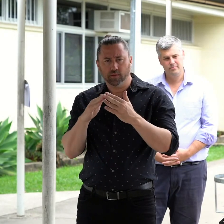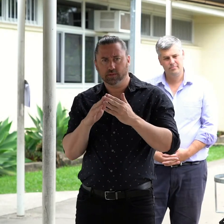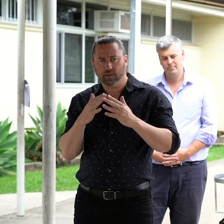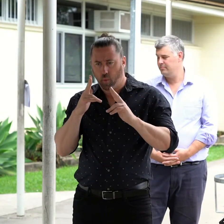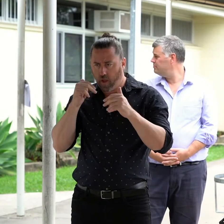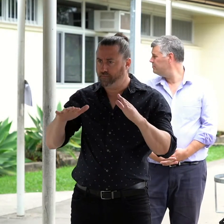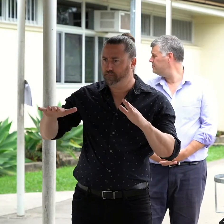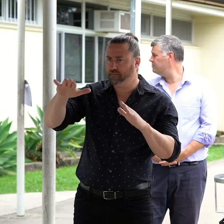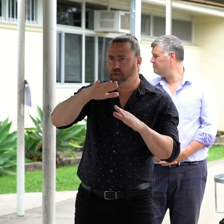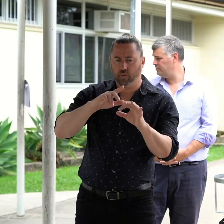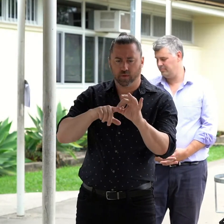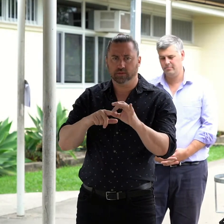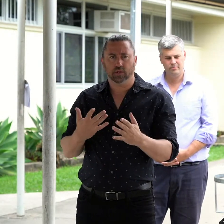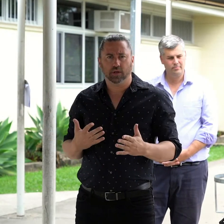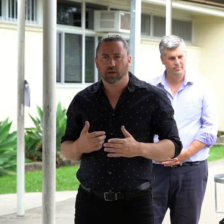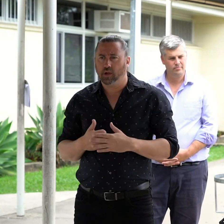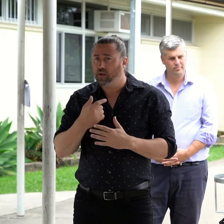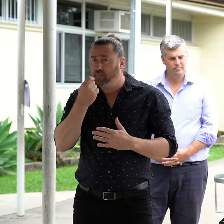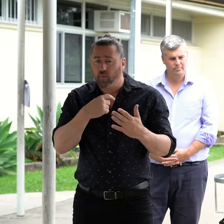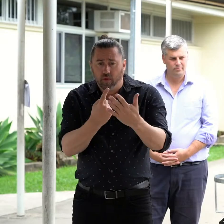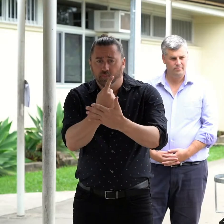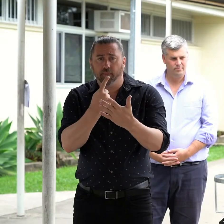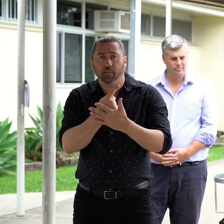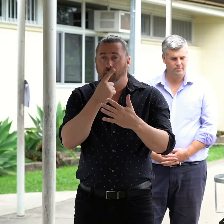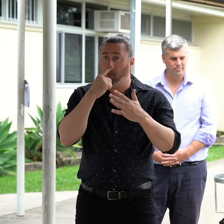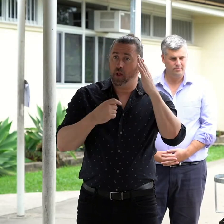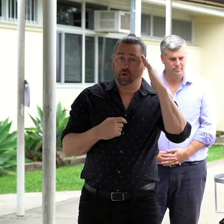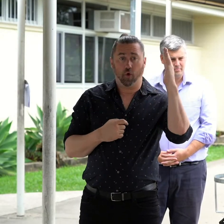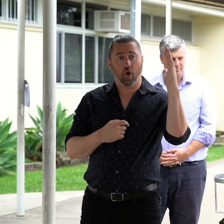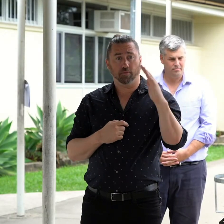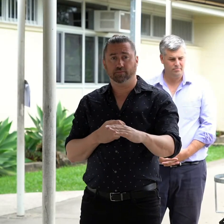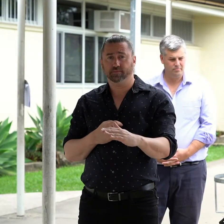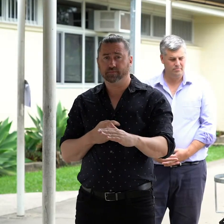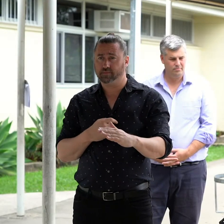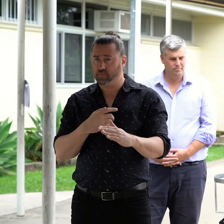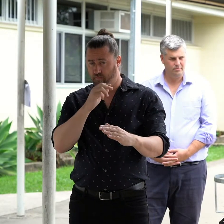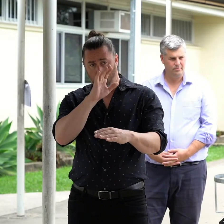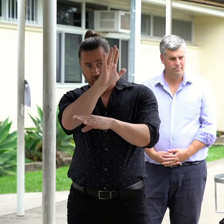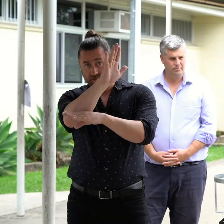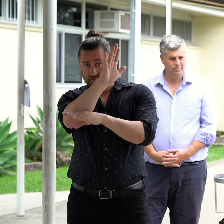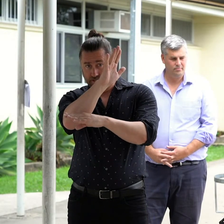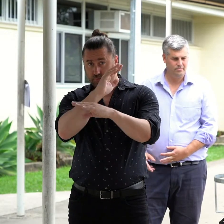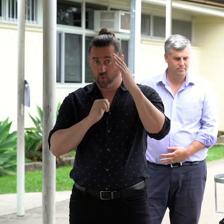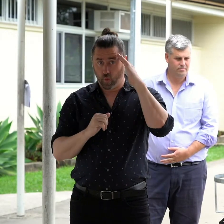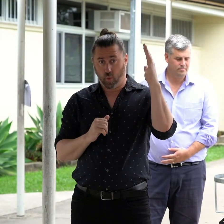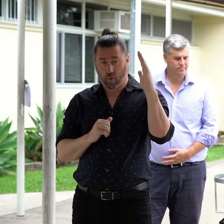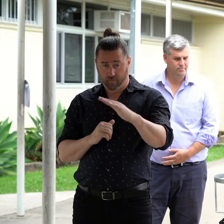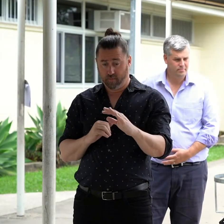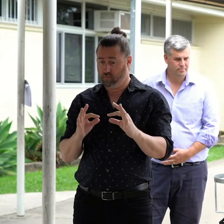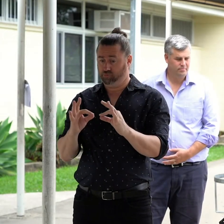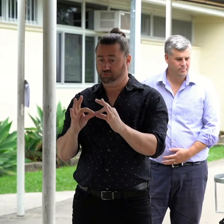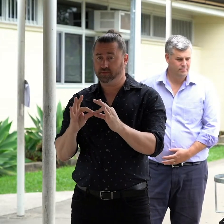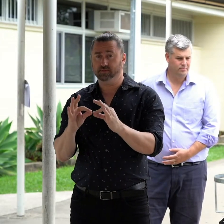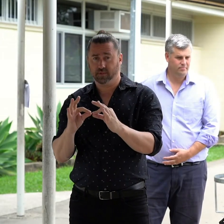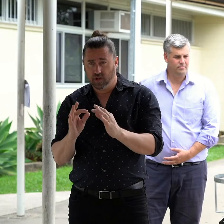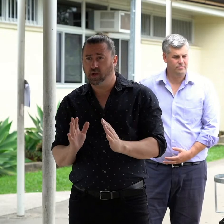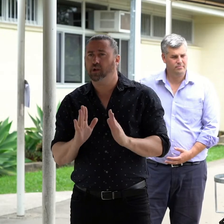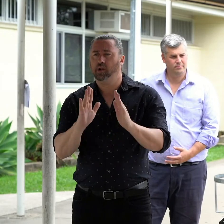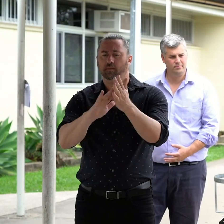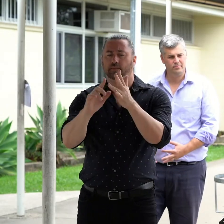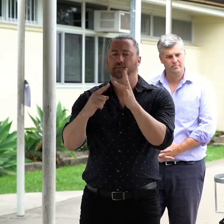in the last few weeks where people have arrived internationally into Brisbane and have